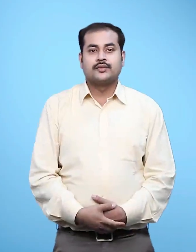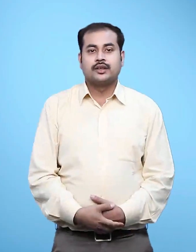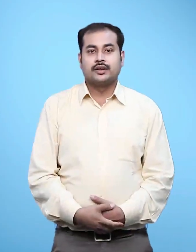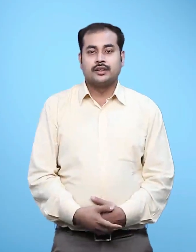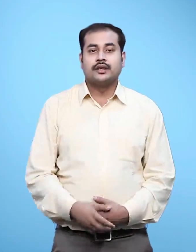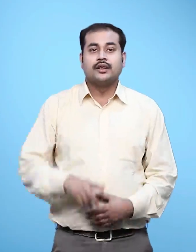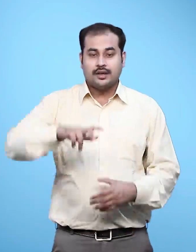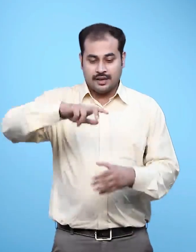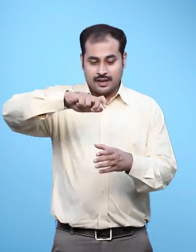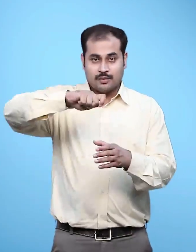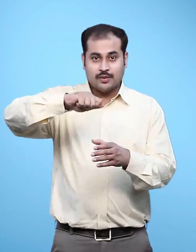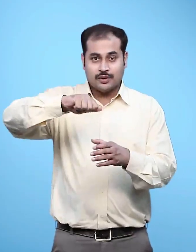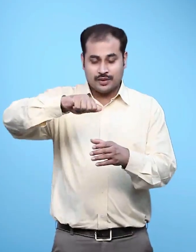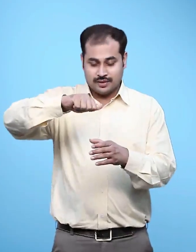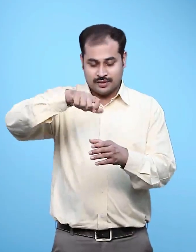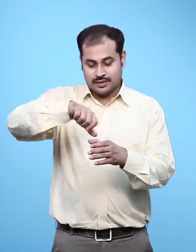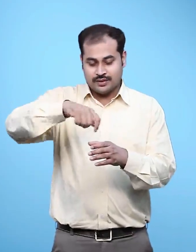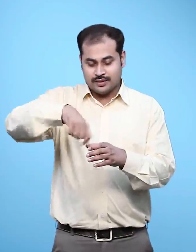Make and Enjoy Lemon Drink